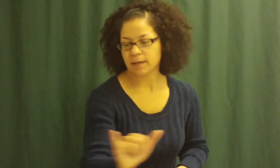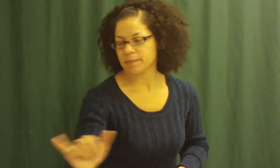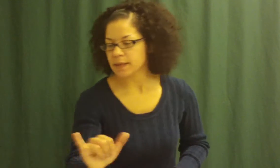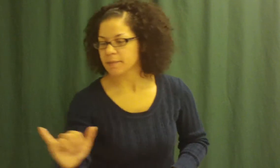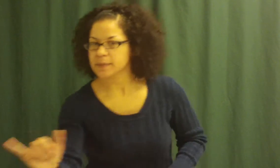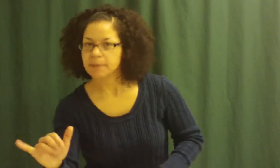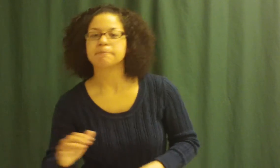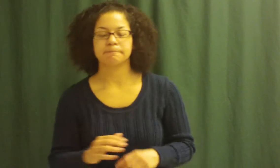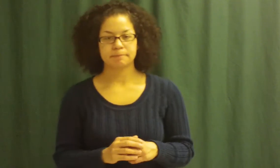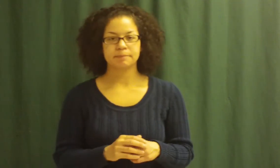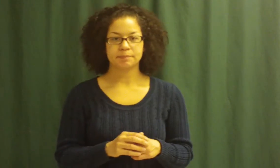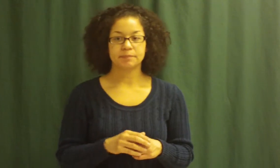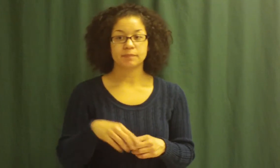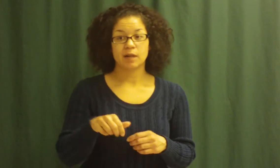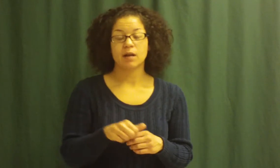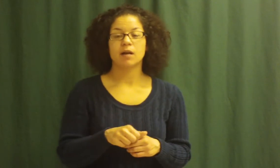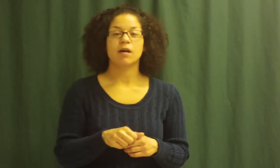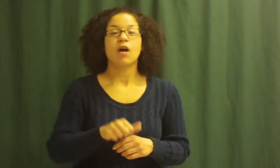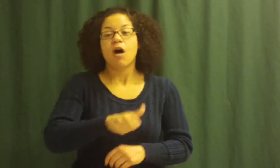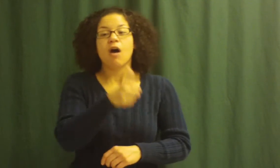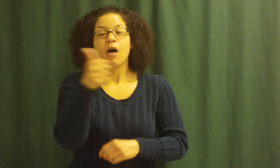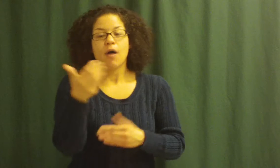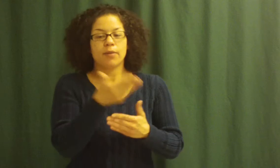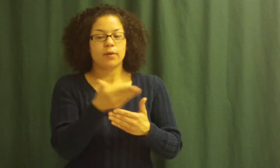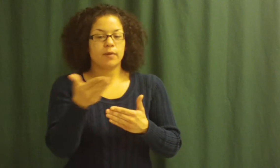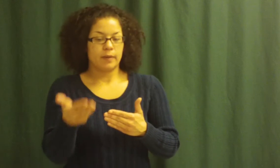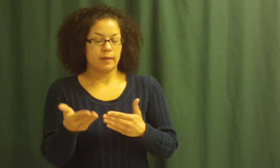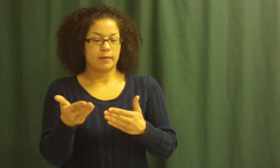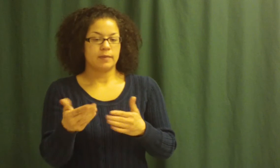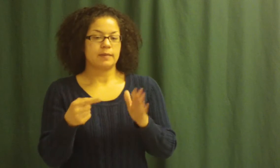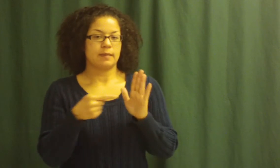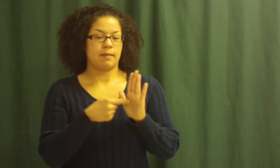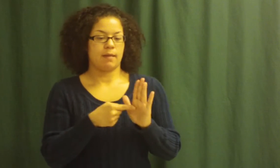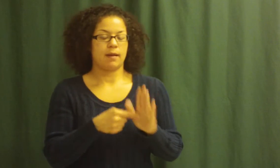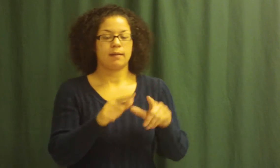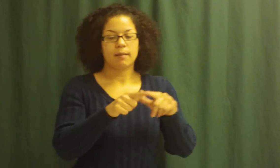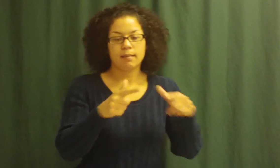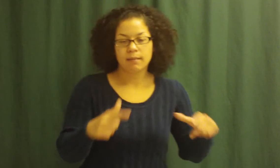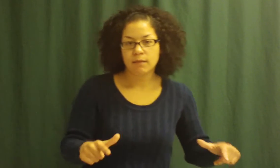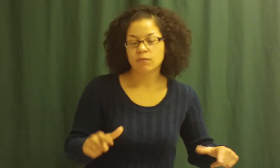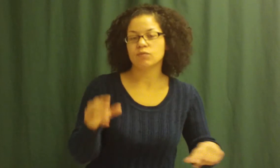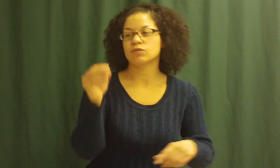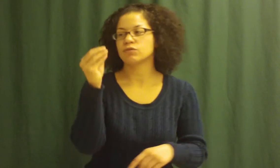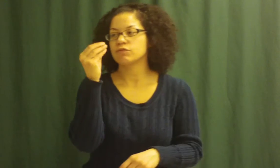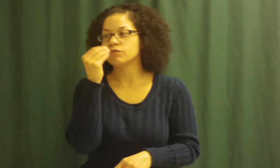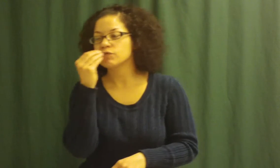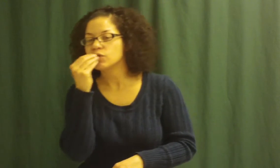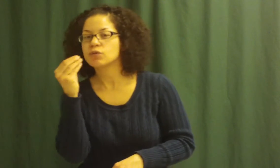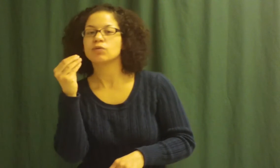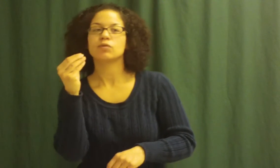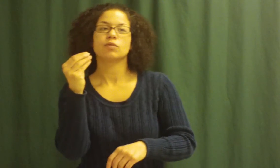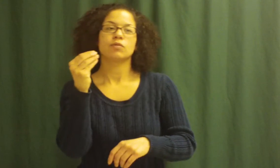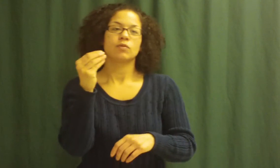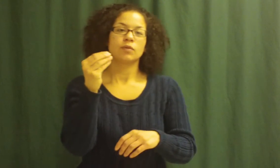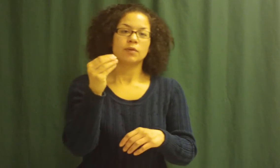language, preferences for certain types of food, division of labor, methods of